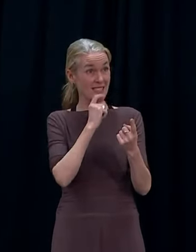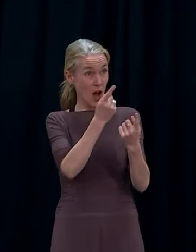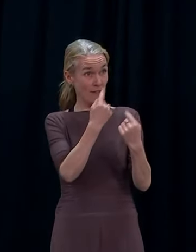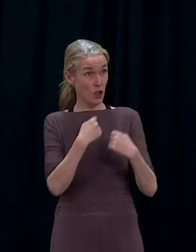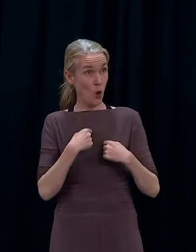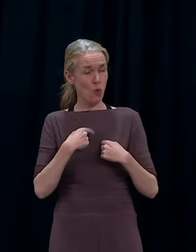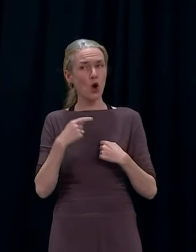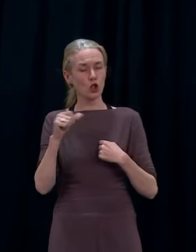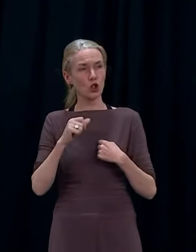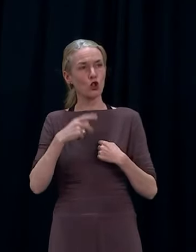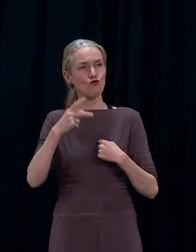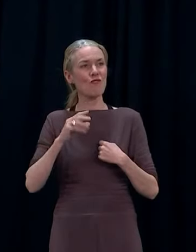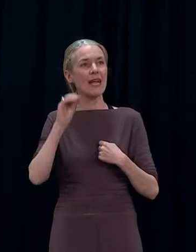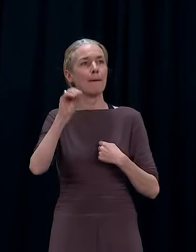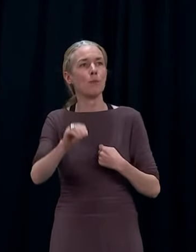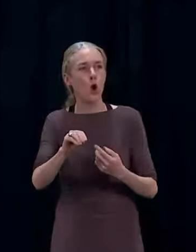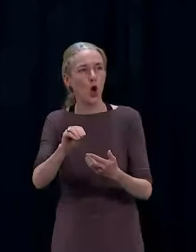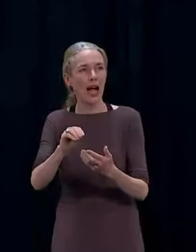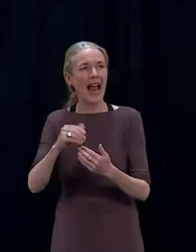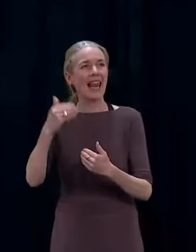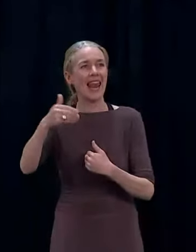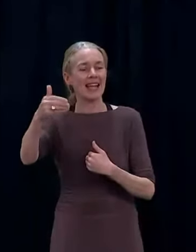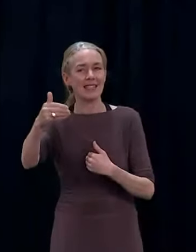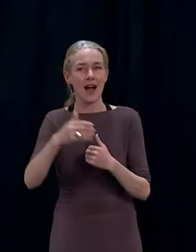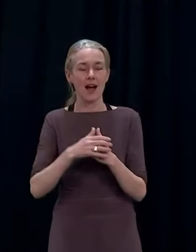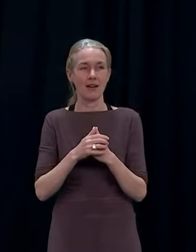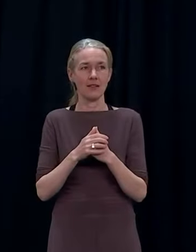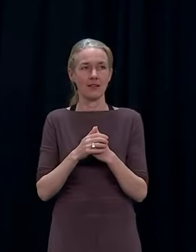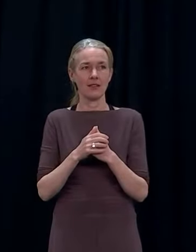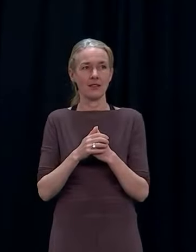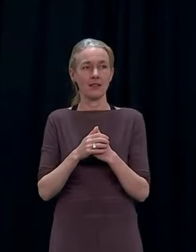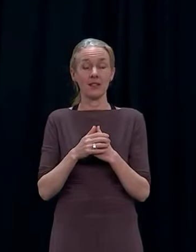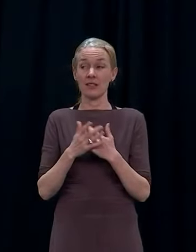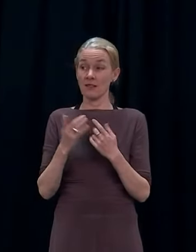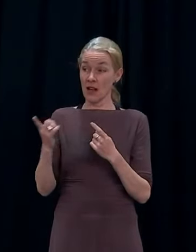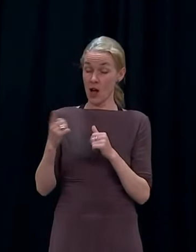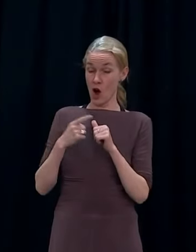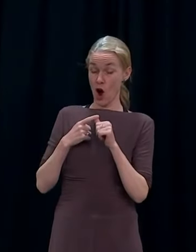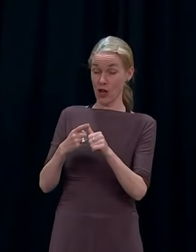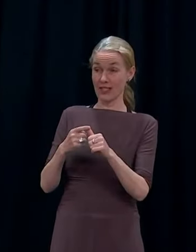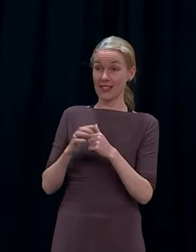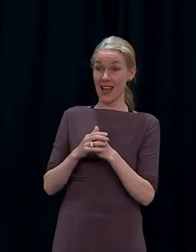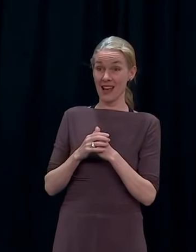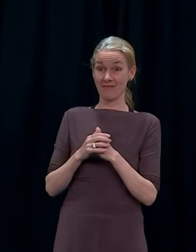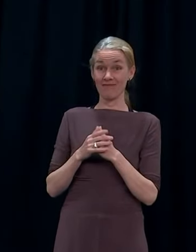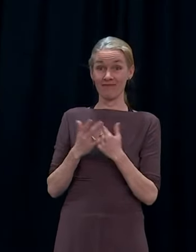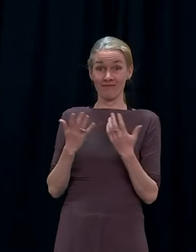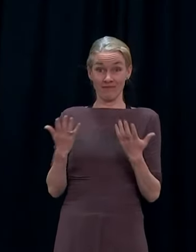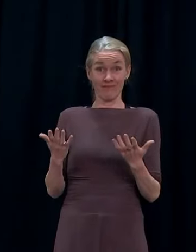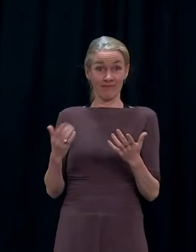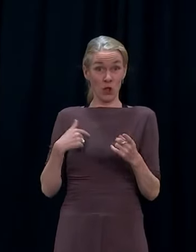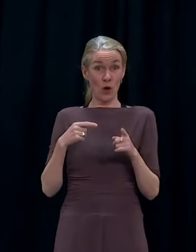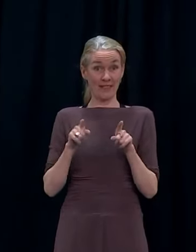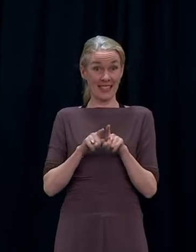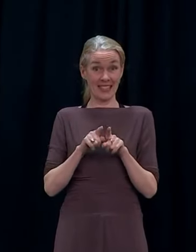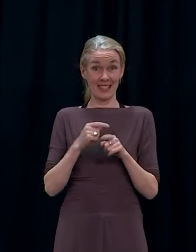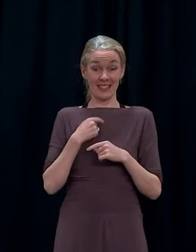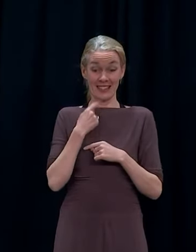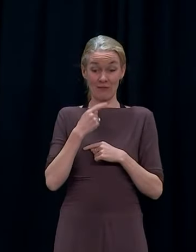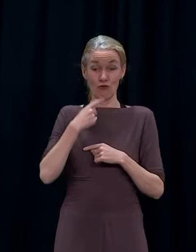So you will have seen, of course, that we've continued to see very high levels of demand. So